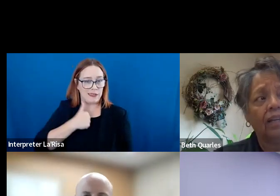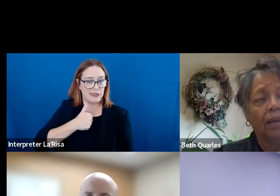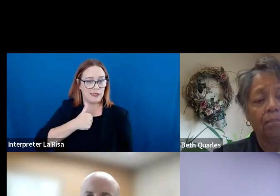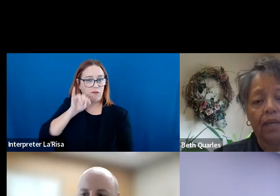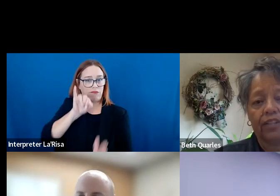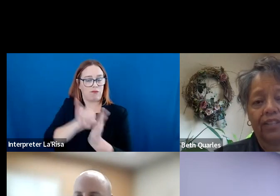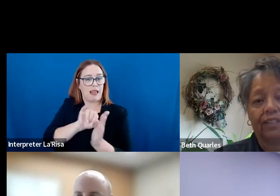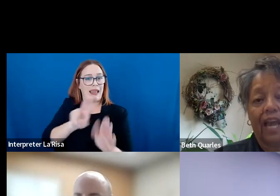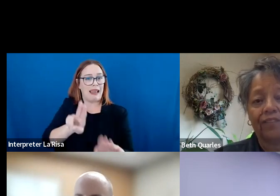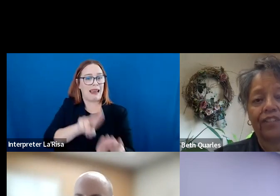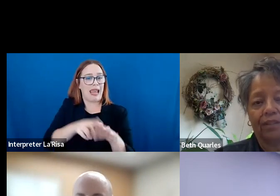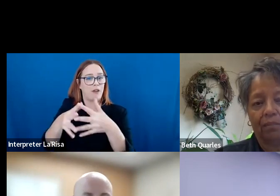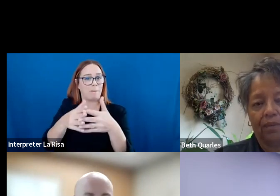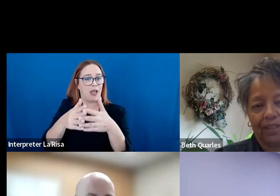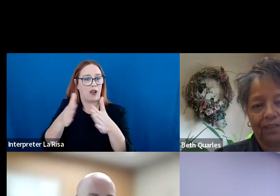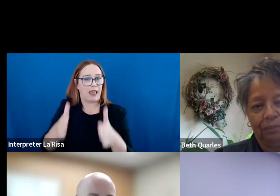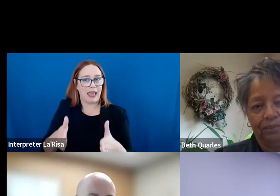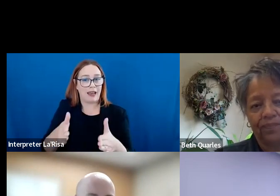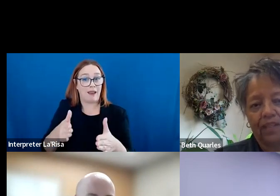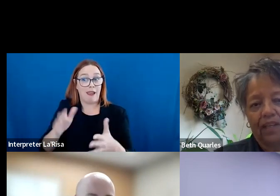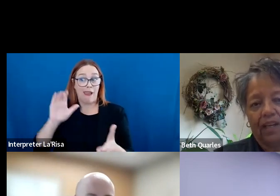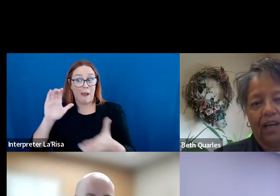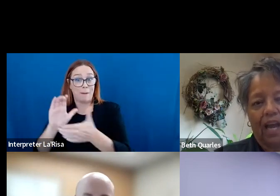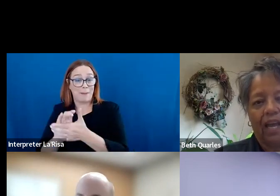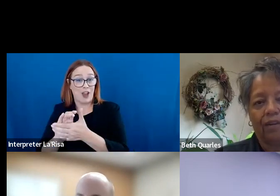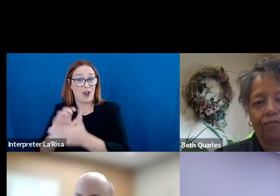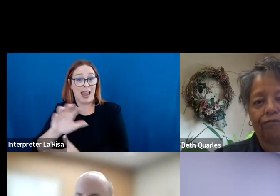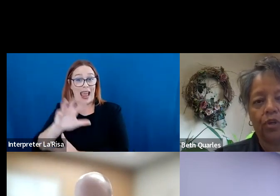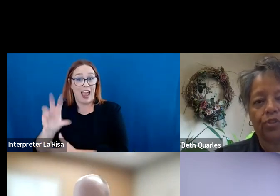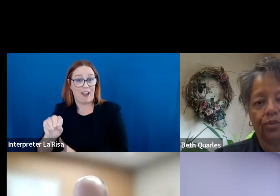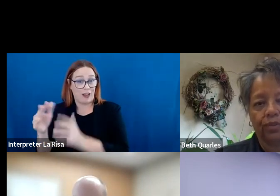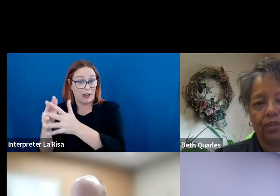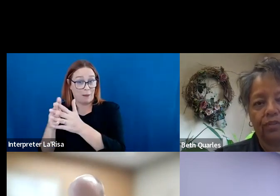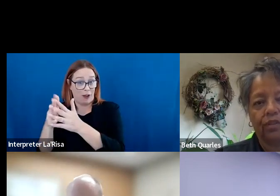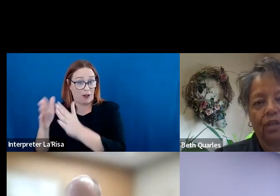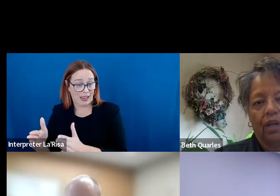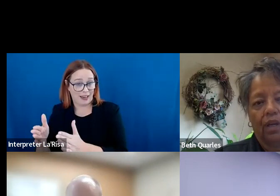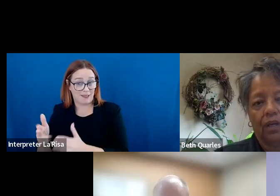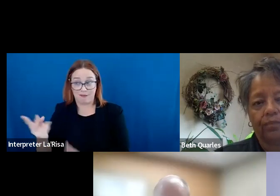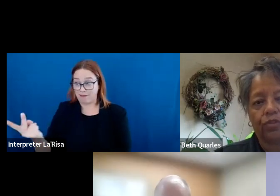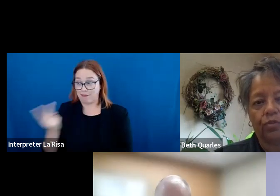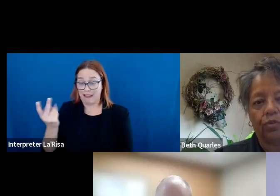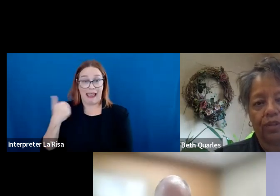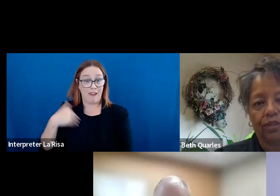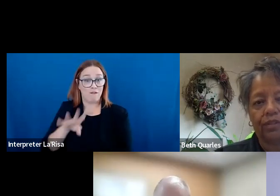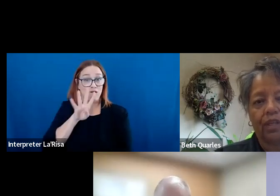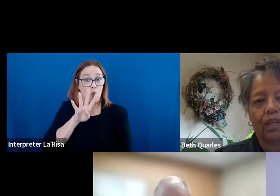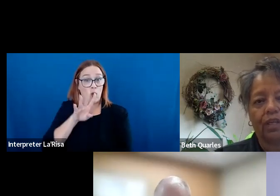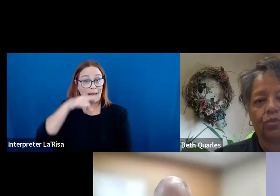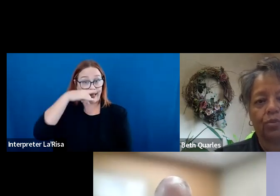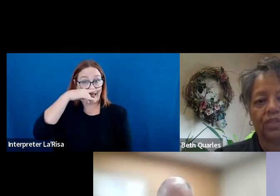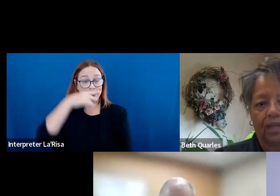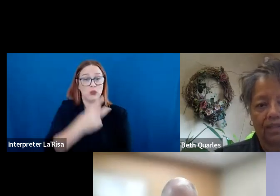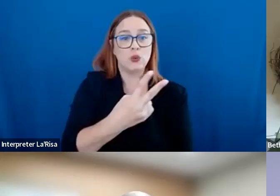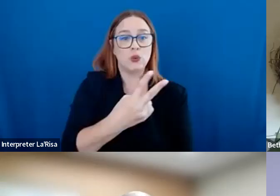I married an African American. I have 4 children, 2 daughters